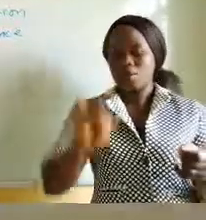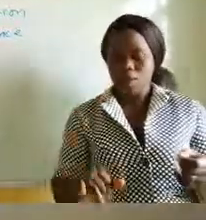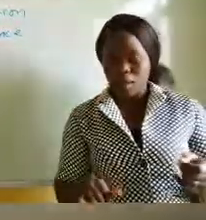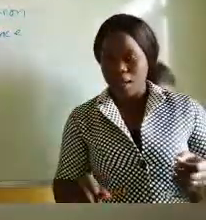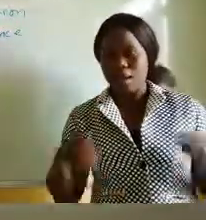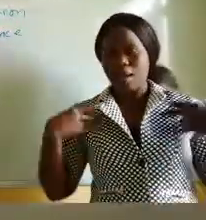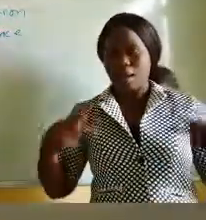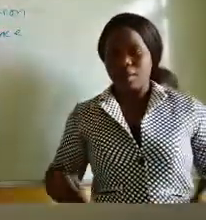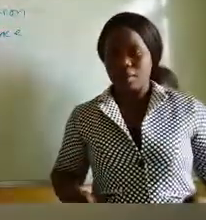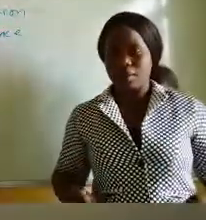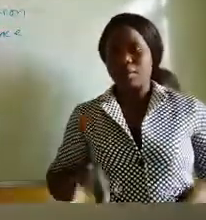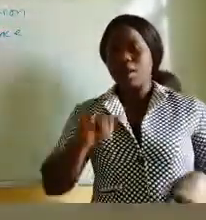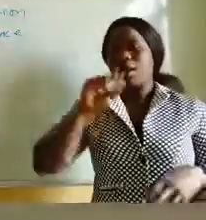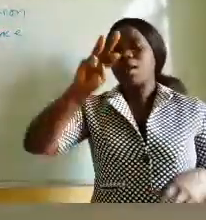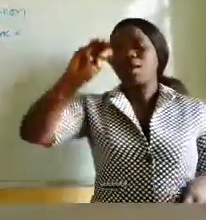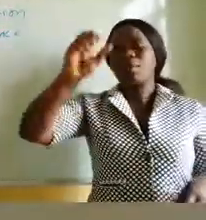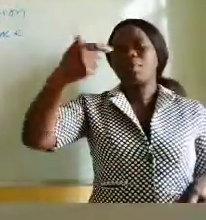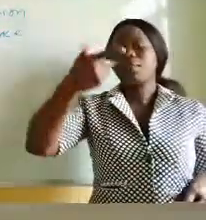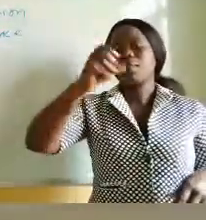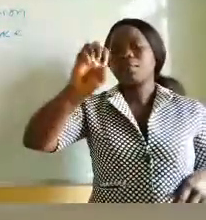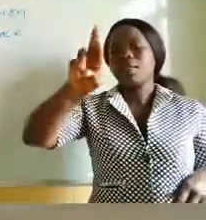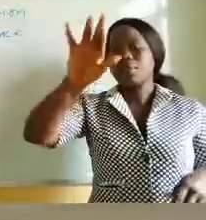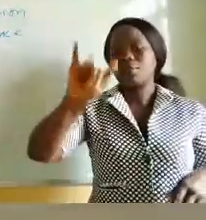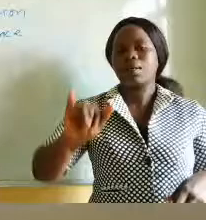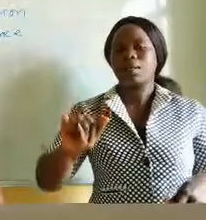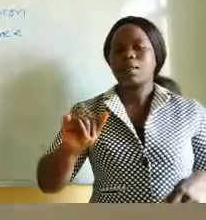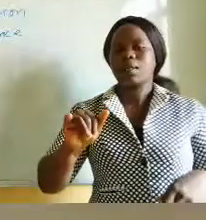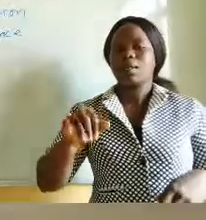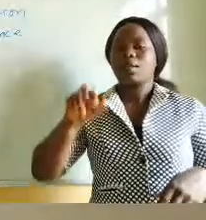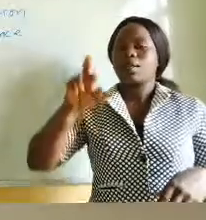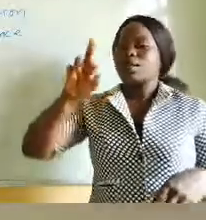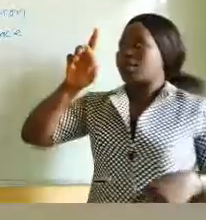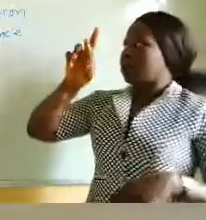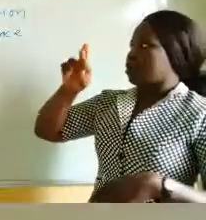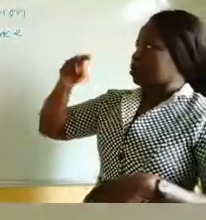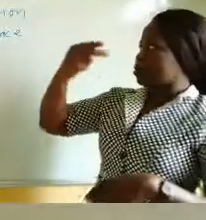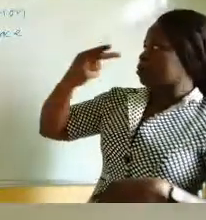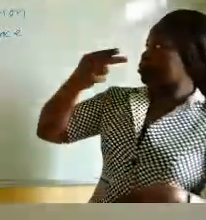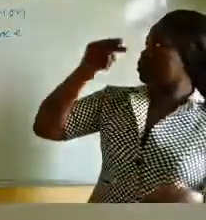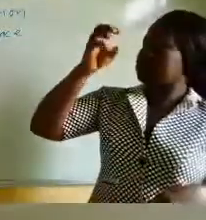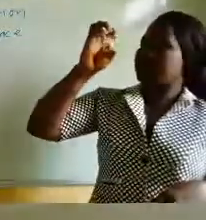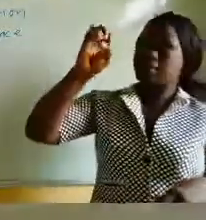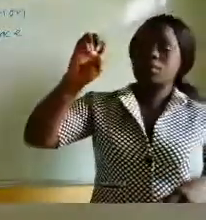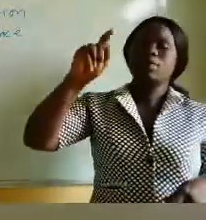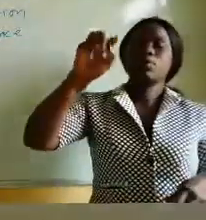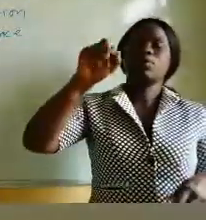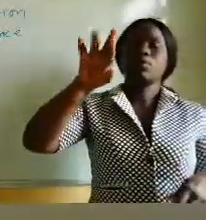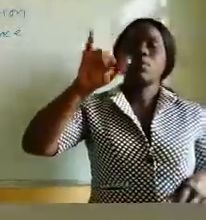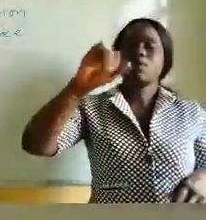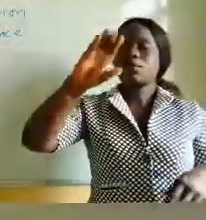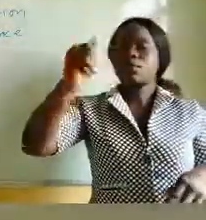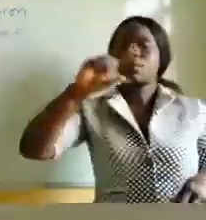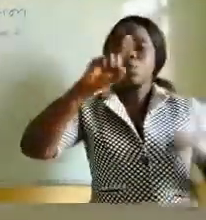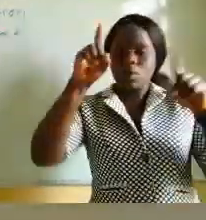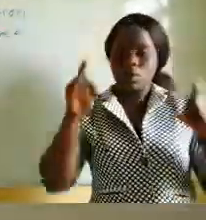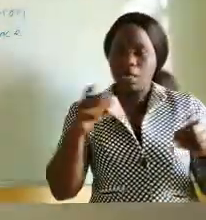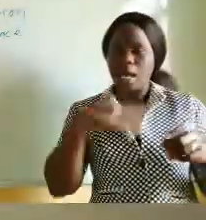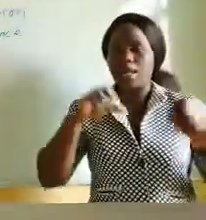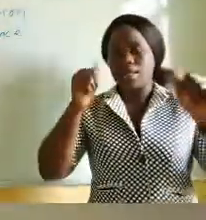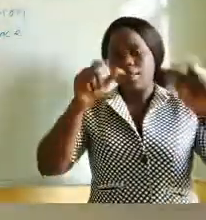personification, the imagery. We have the rhetoric question. We have